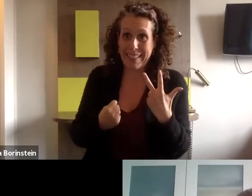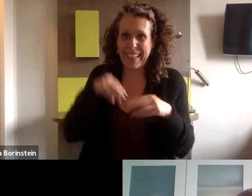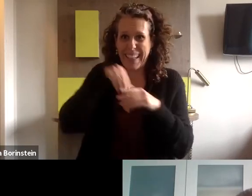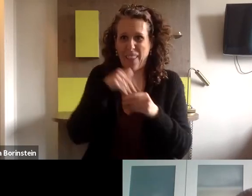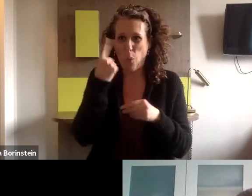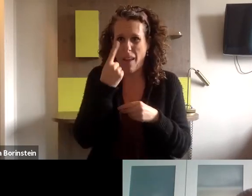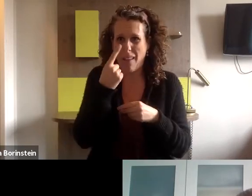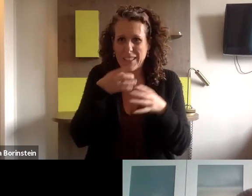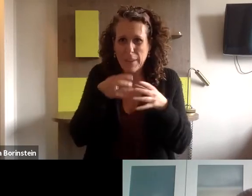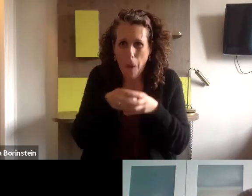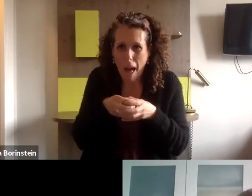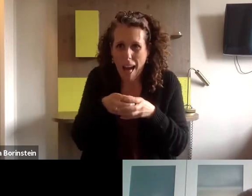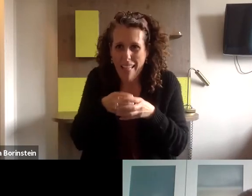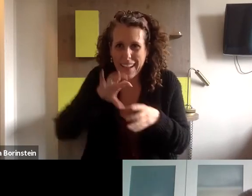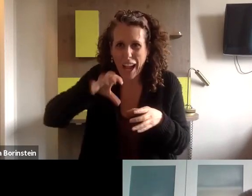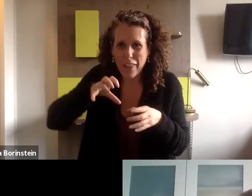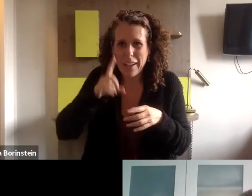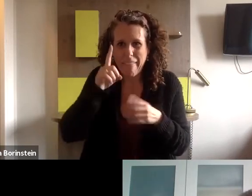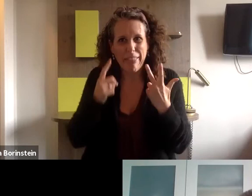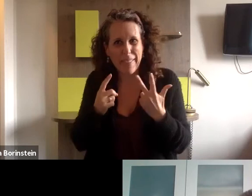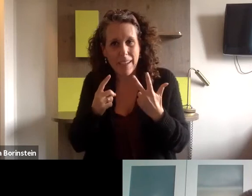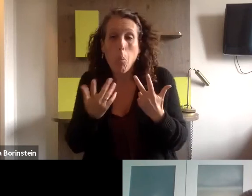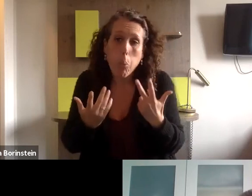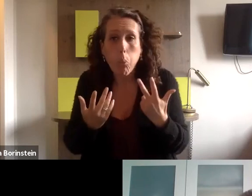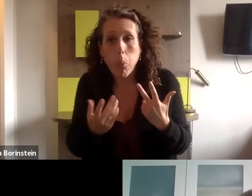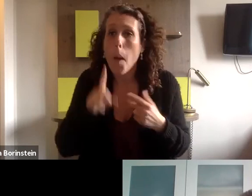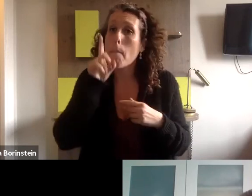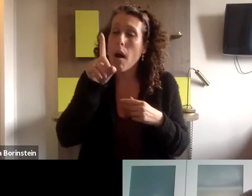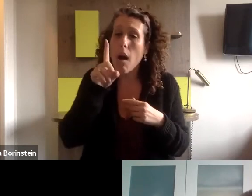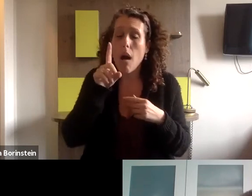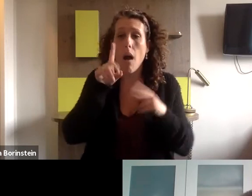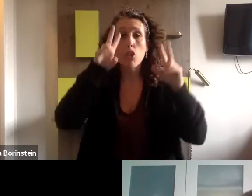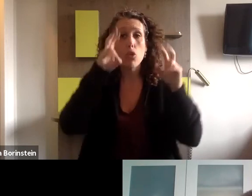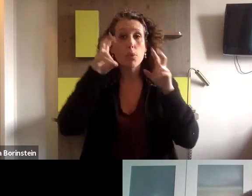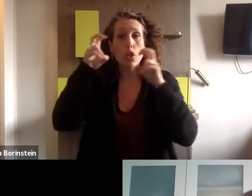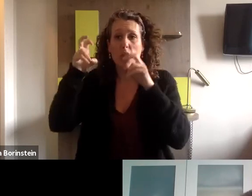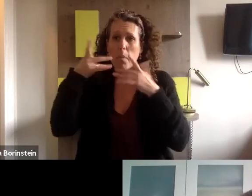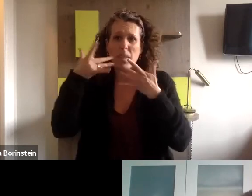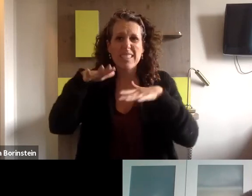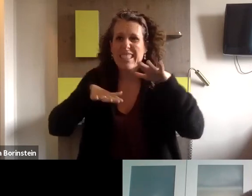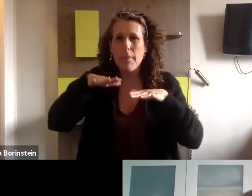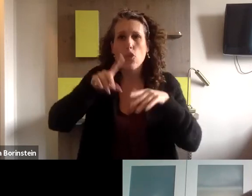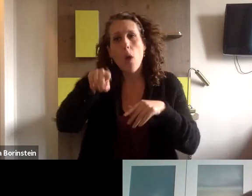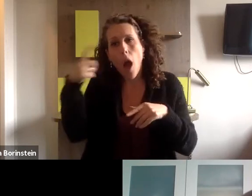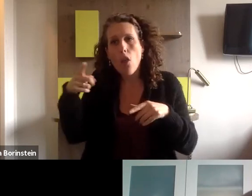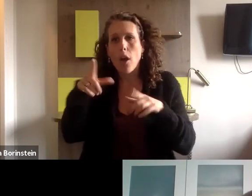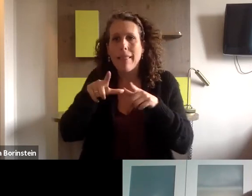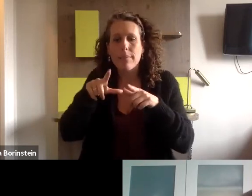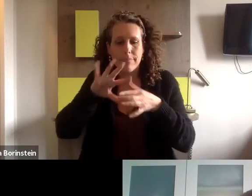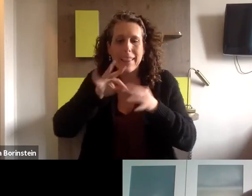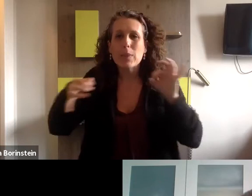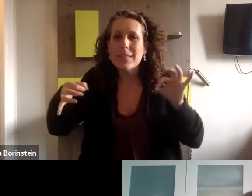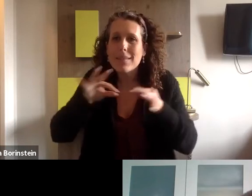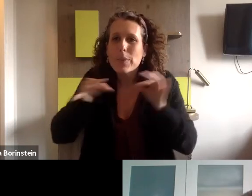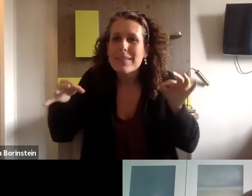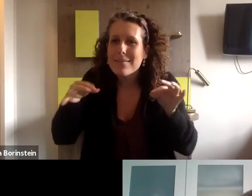country. But I mean, the issues are the same for other small linguistic communities. I mean, the same issues